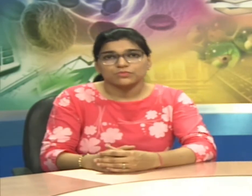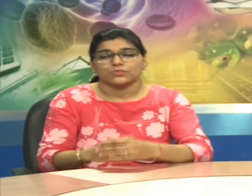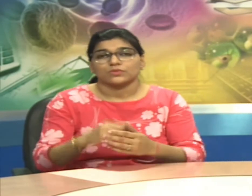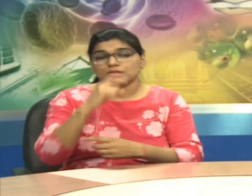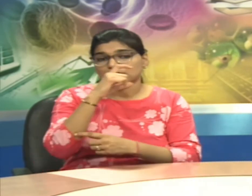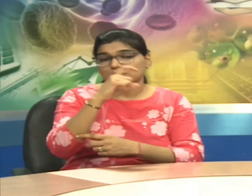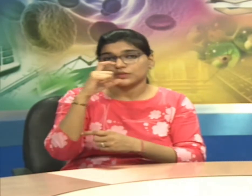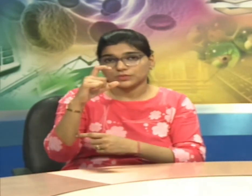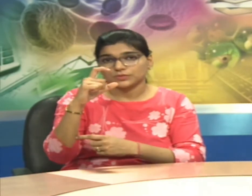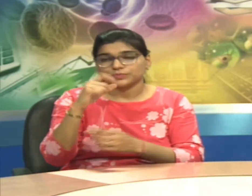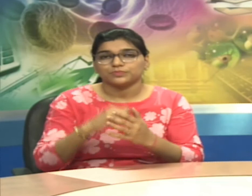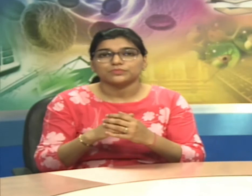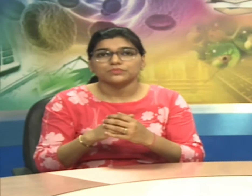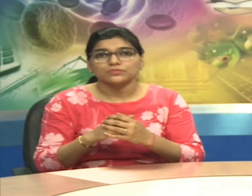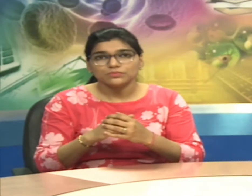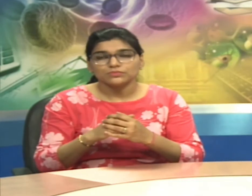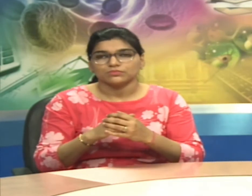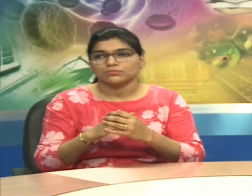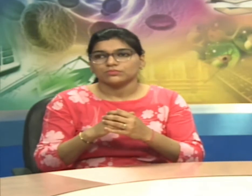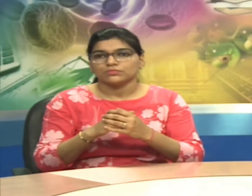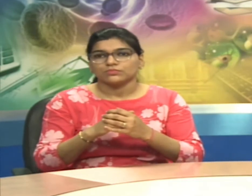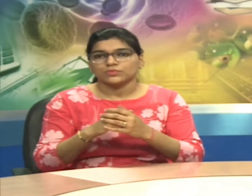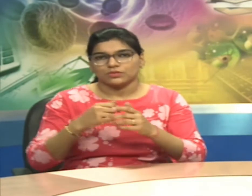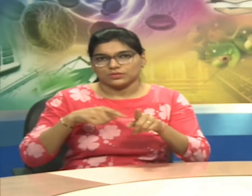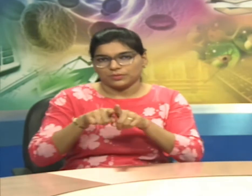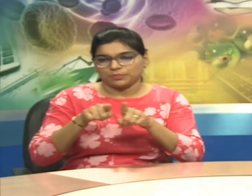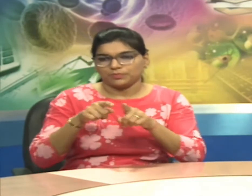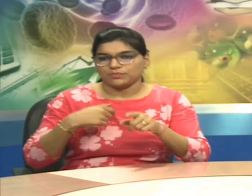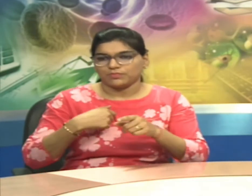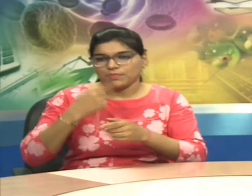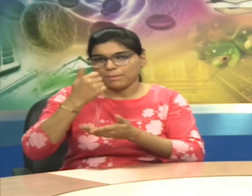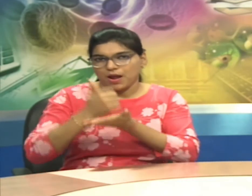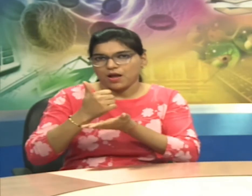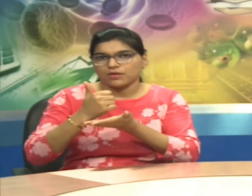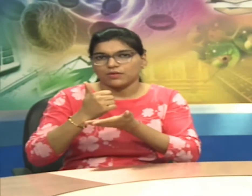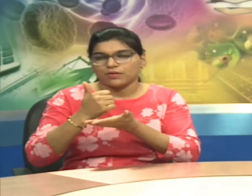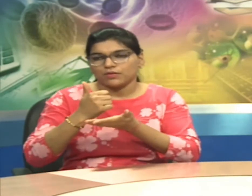Next word is cash credit. For example,